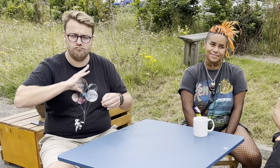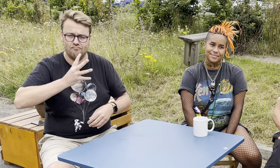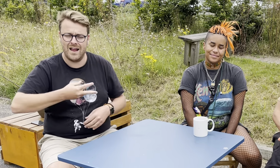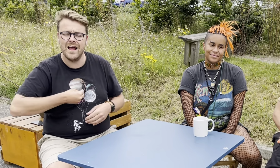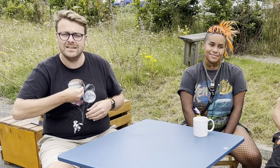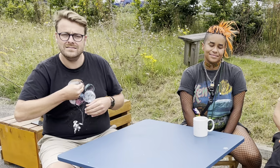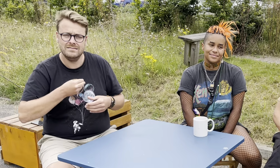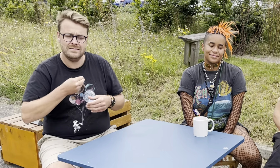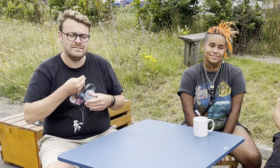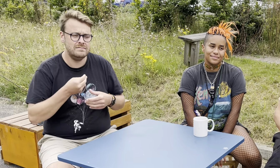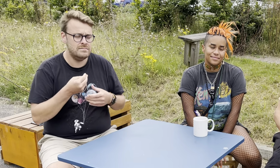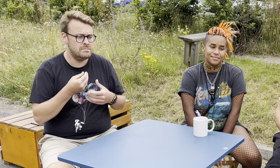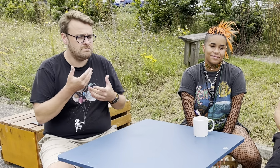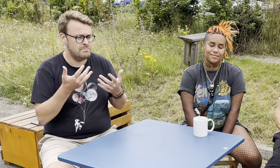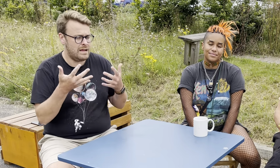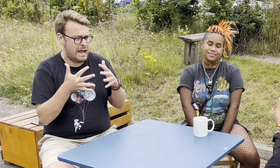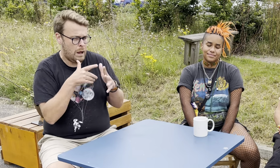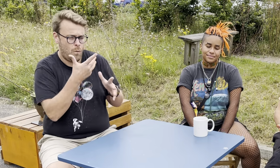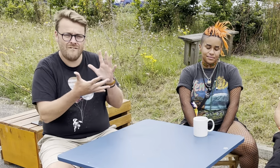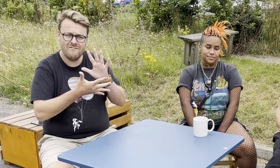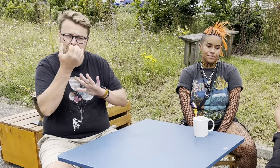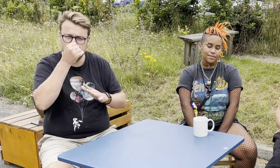and how have you found that experience?